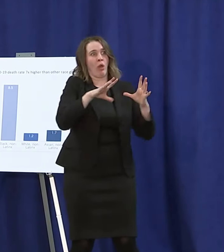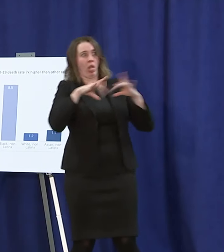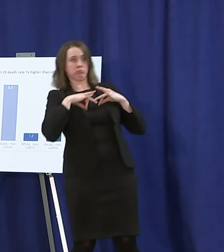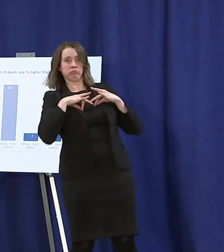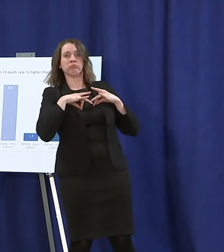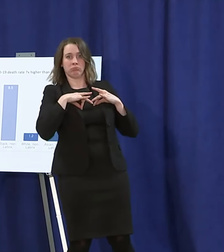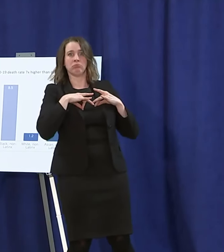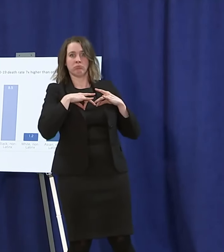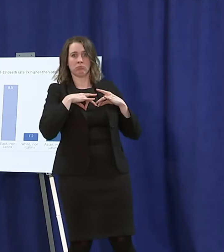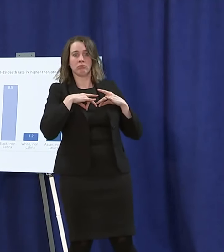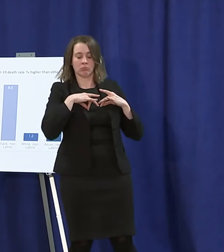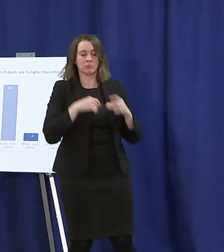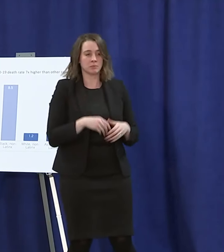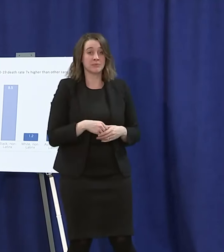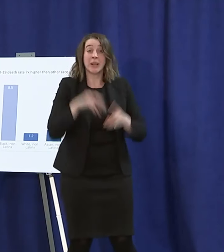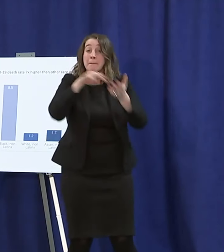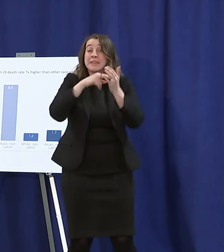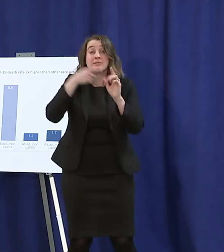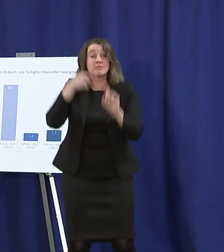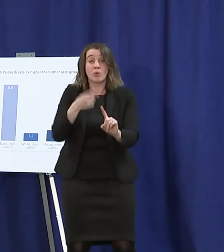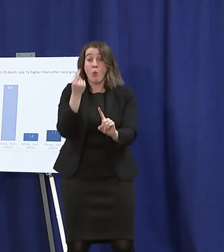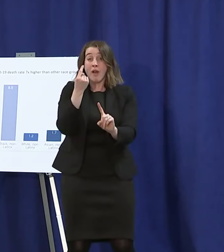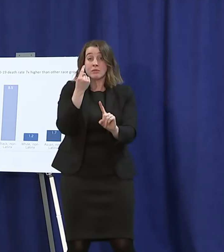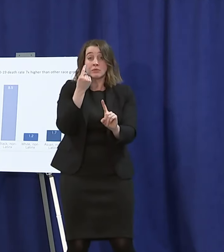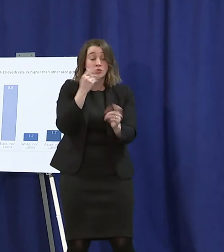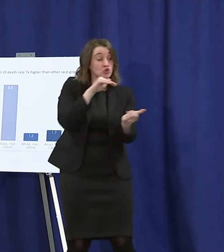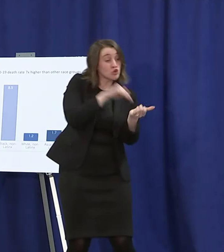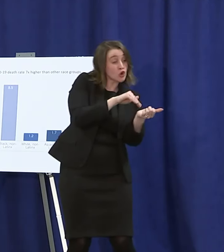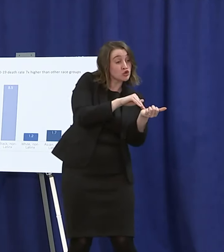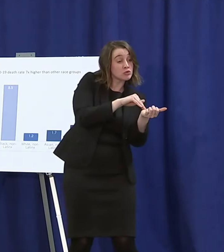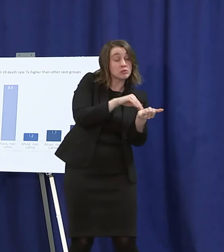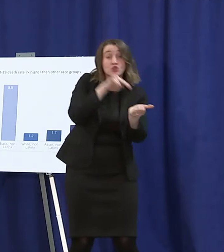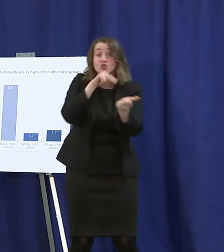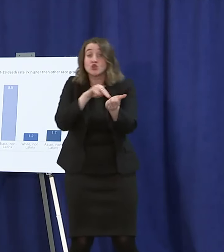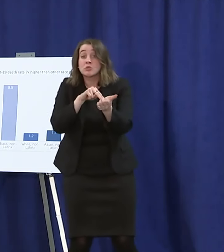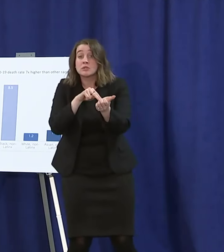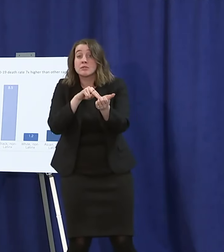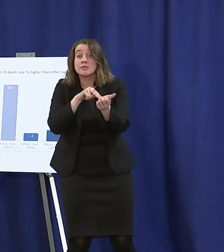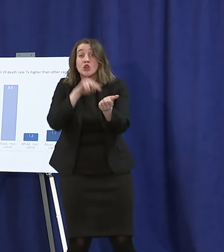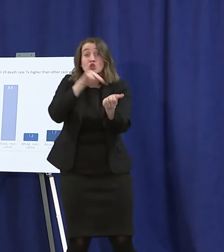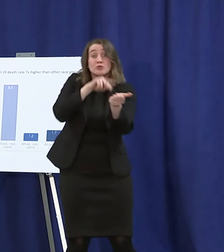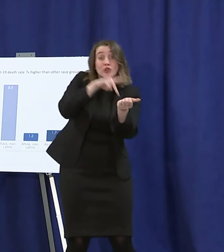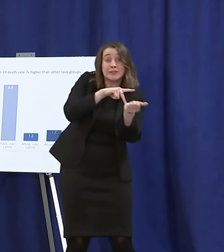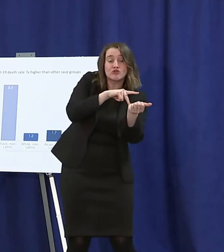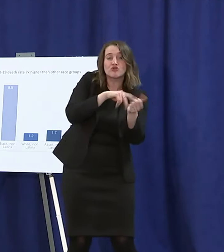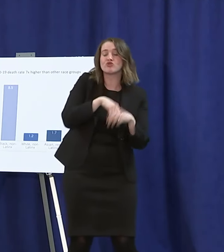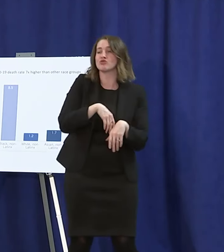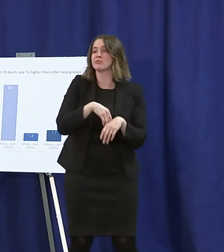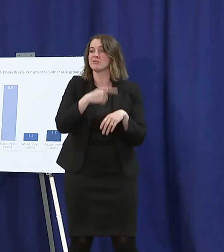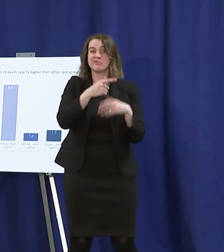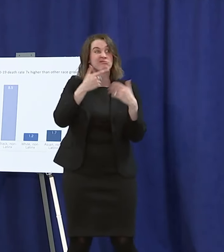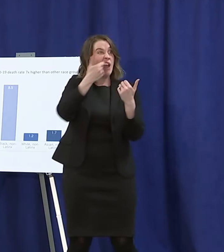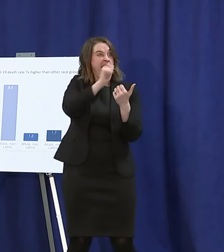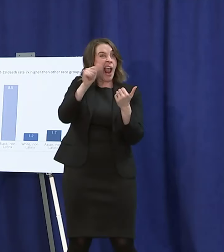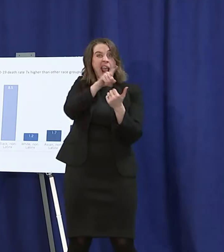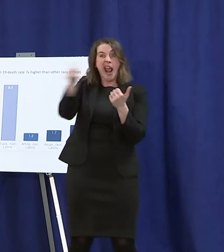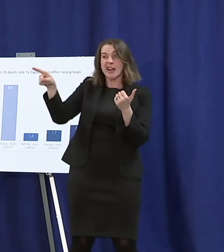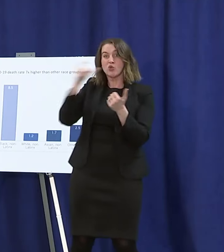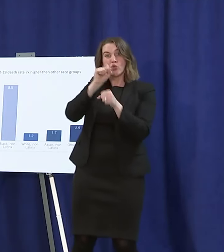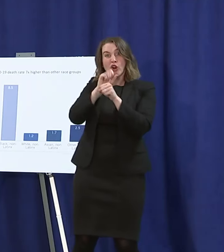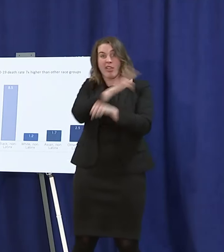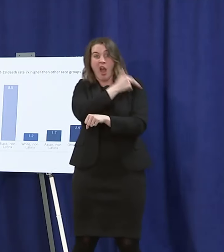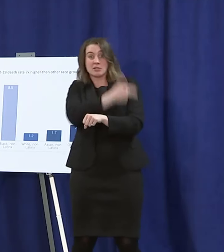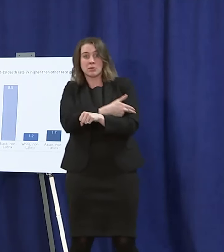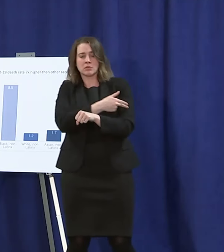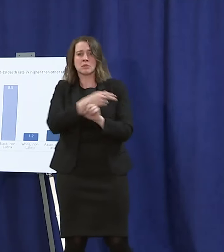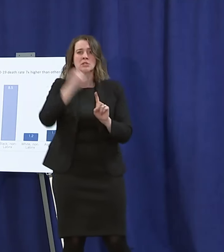that means simply is all the doctors, the nurses, the nurse practitioners, the healthcare providers out there, when you know